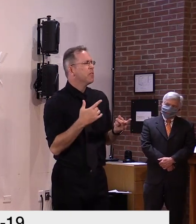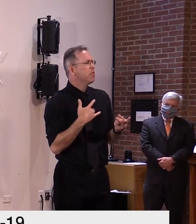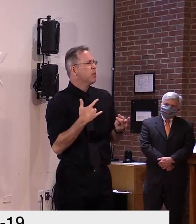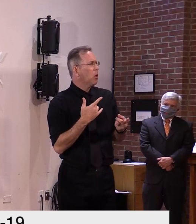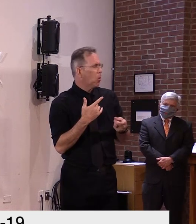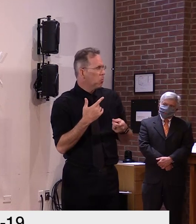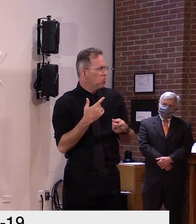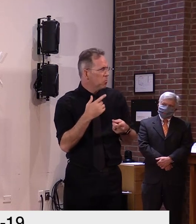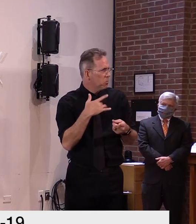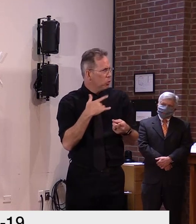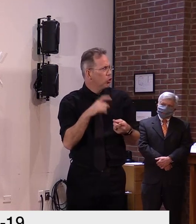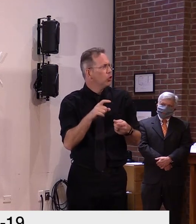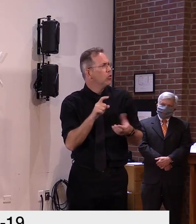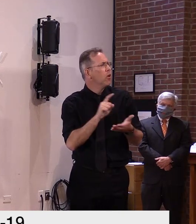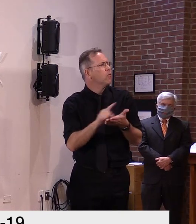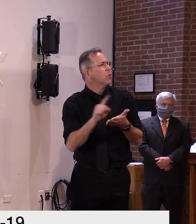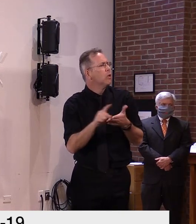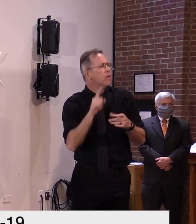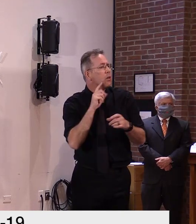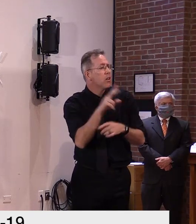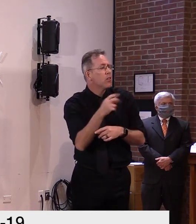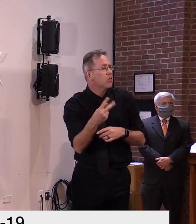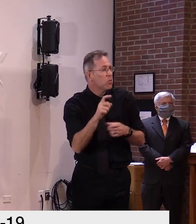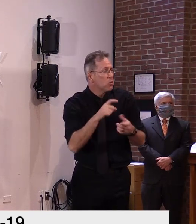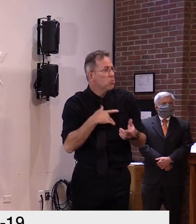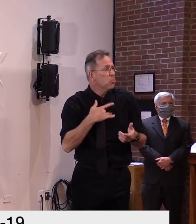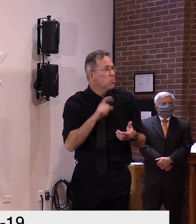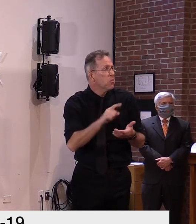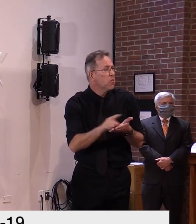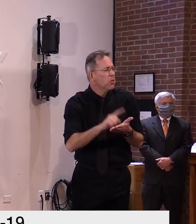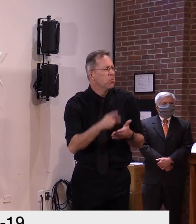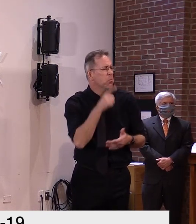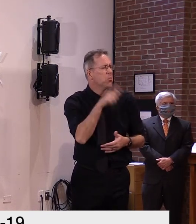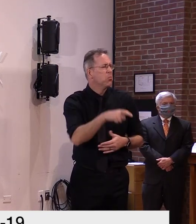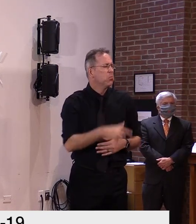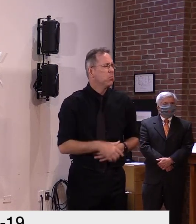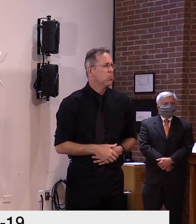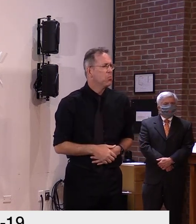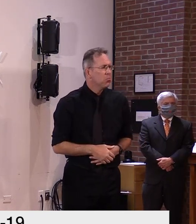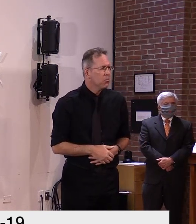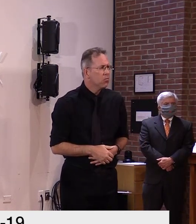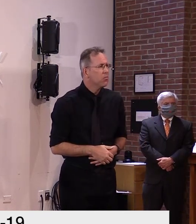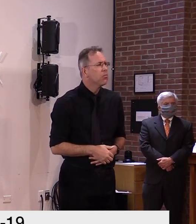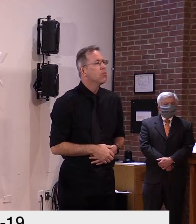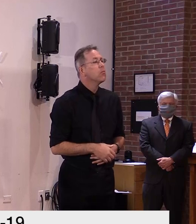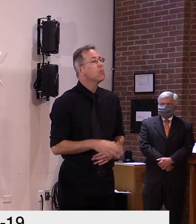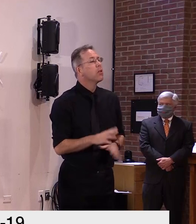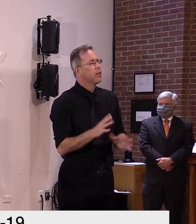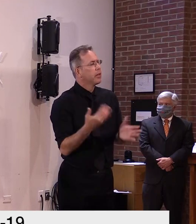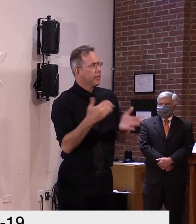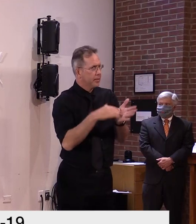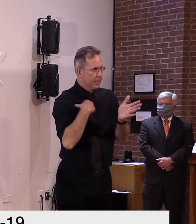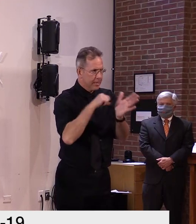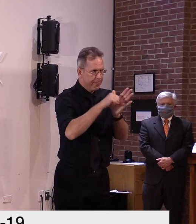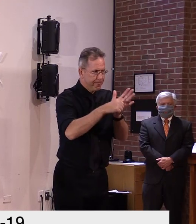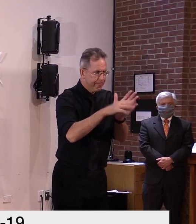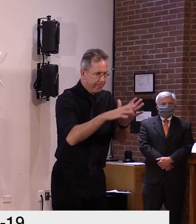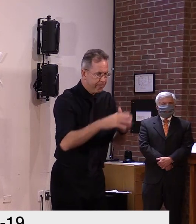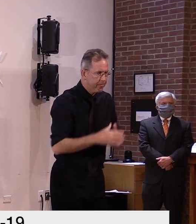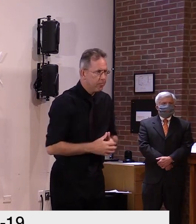for an extensive testing protocol. But again, what we said and we continue to say